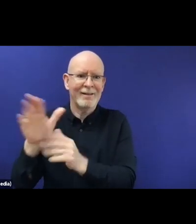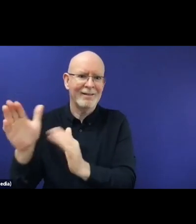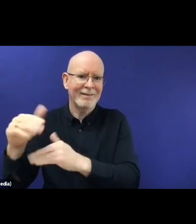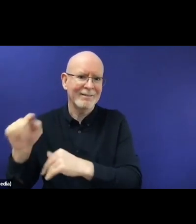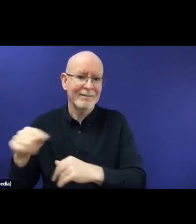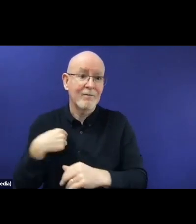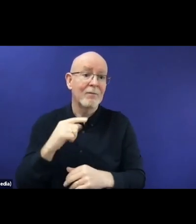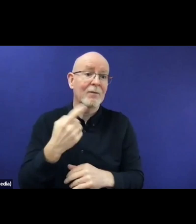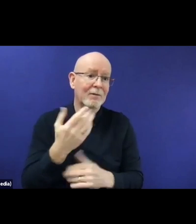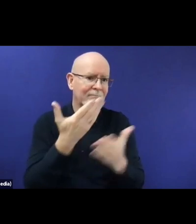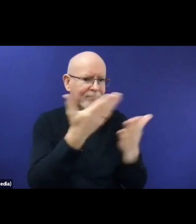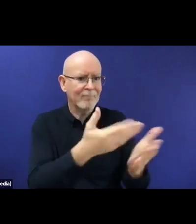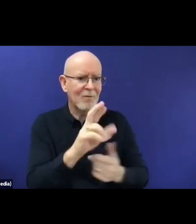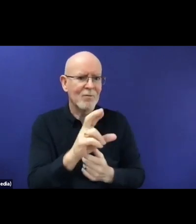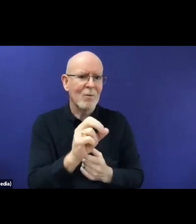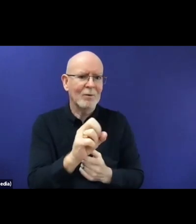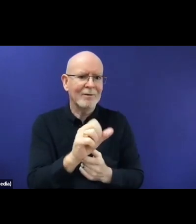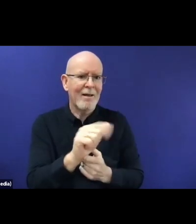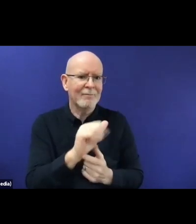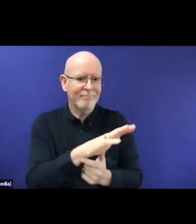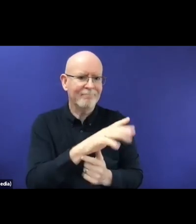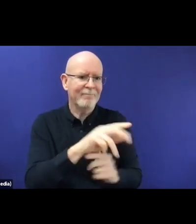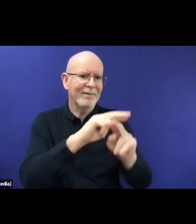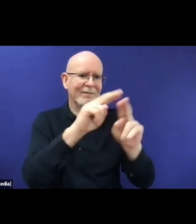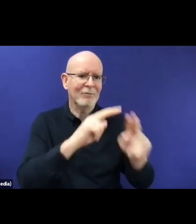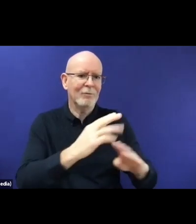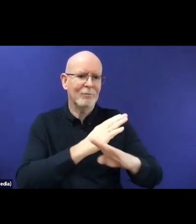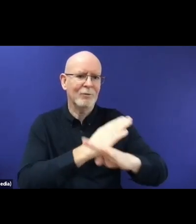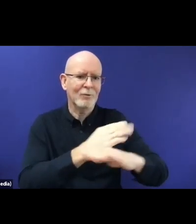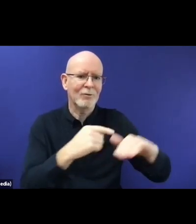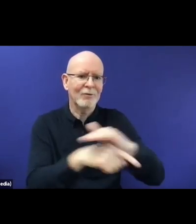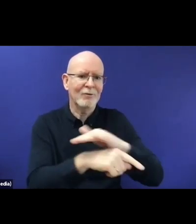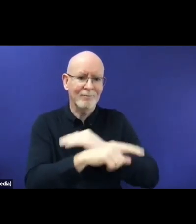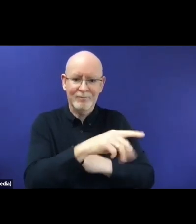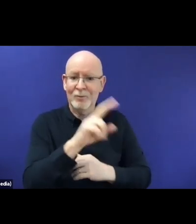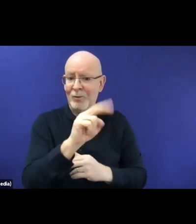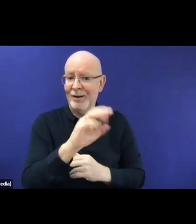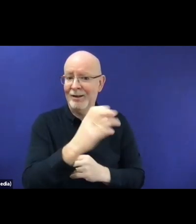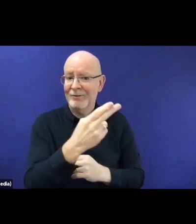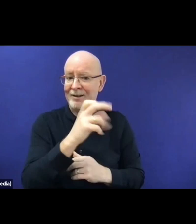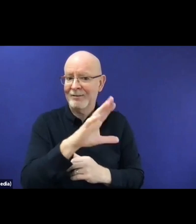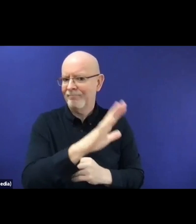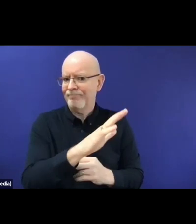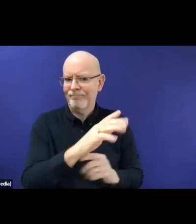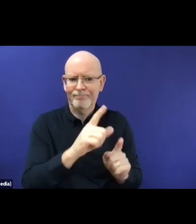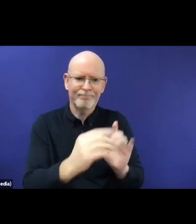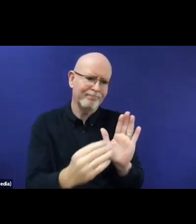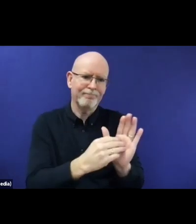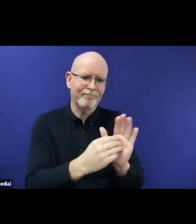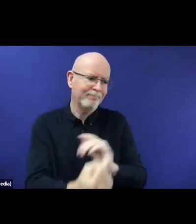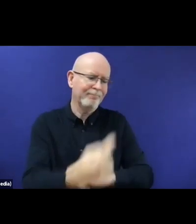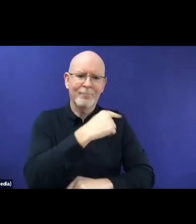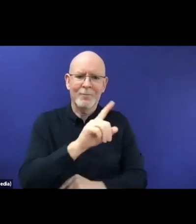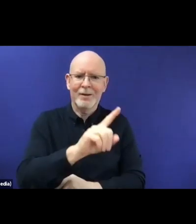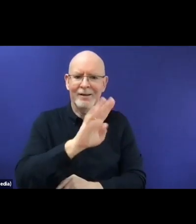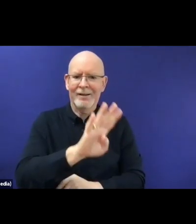in the 50s had a very univocal meaning. It really meant diplomatic and legal protection. Refugees were people